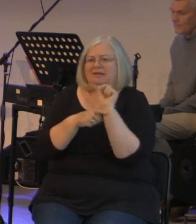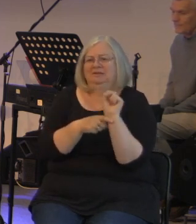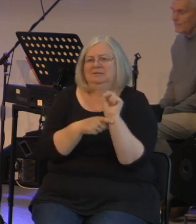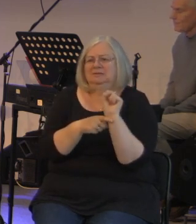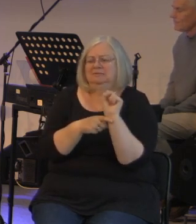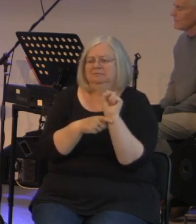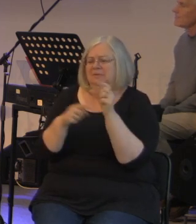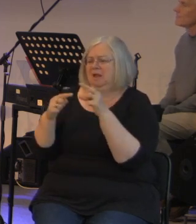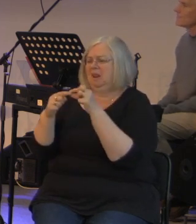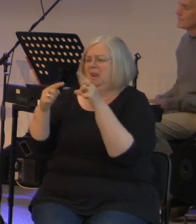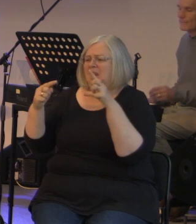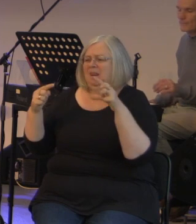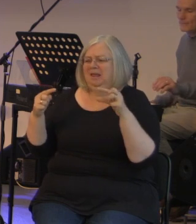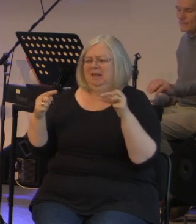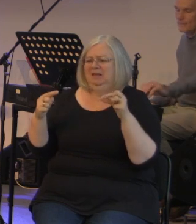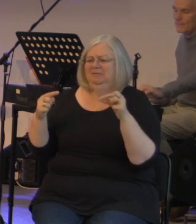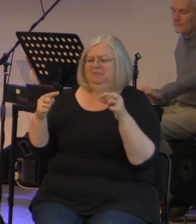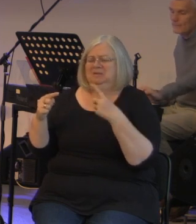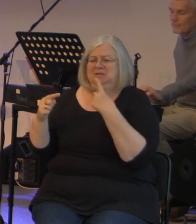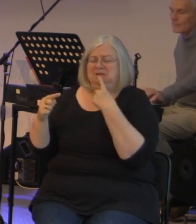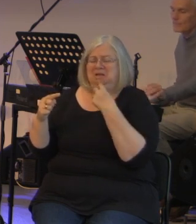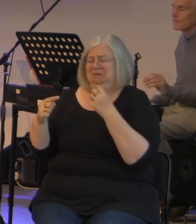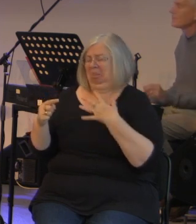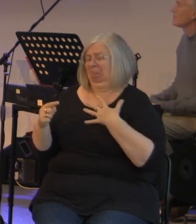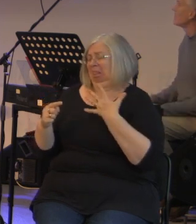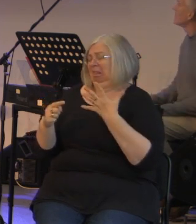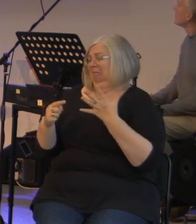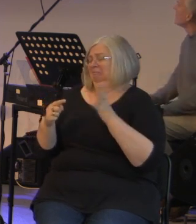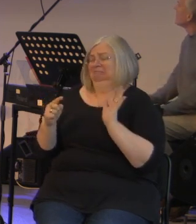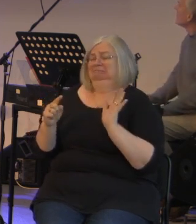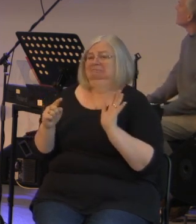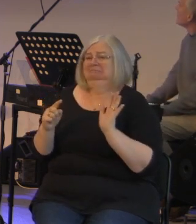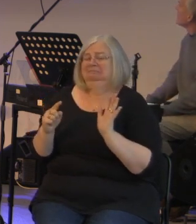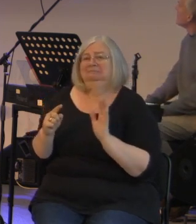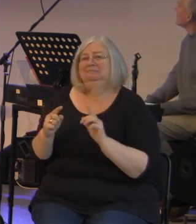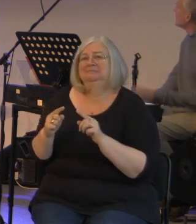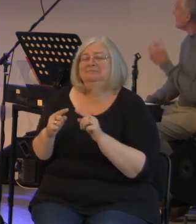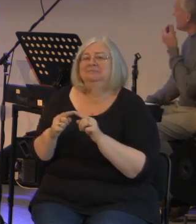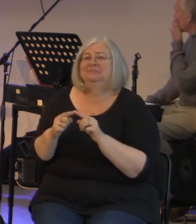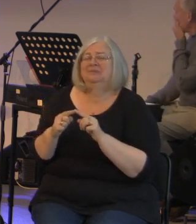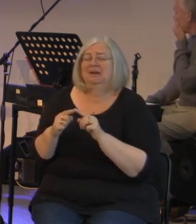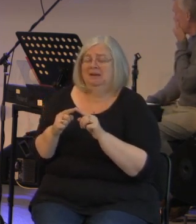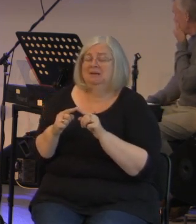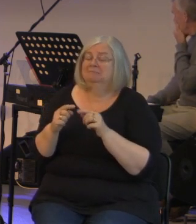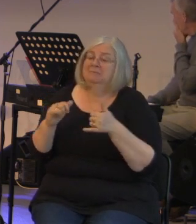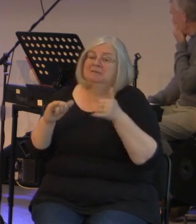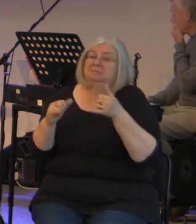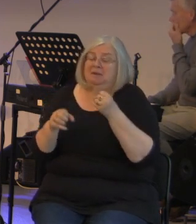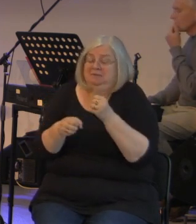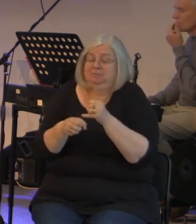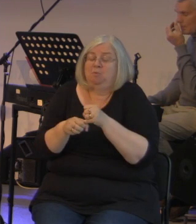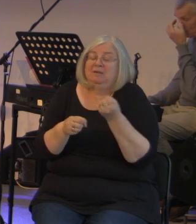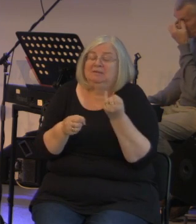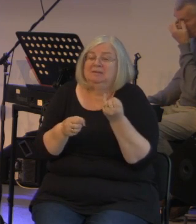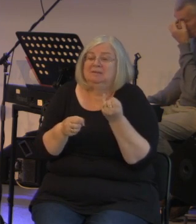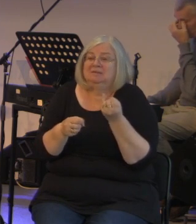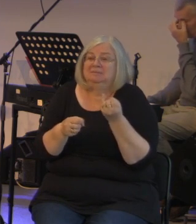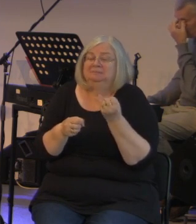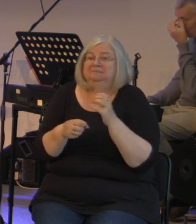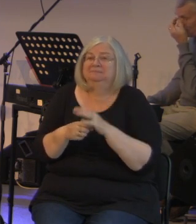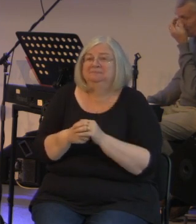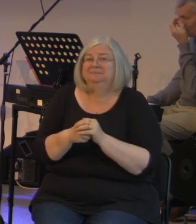taste really bitter or really nasty, and so sometimes even poisonous, actually. So that protects